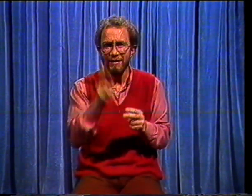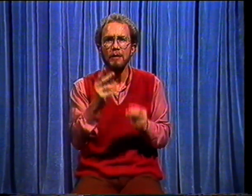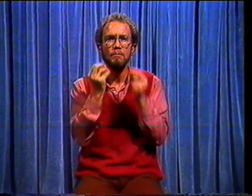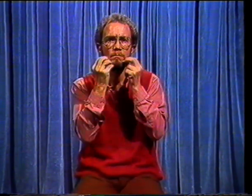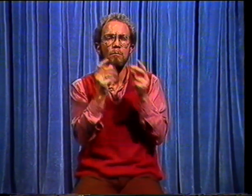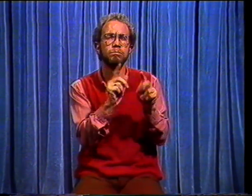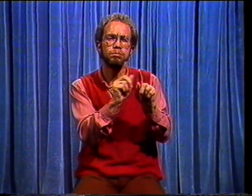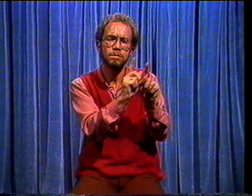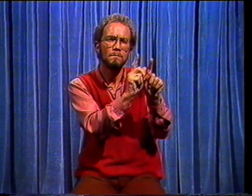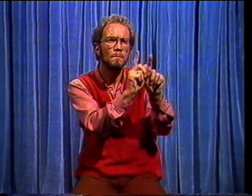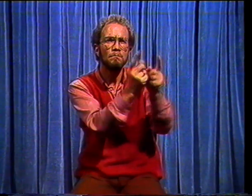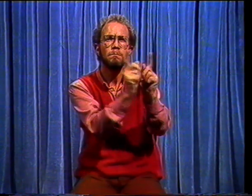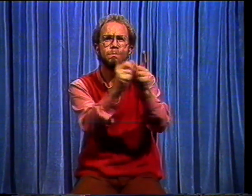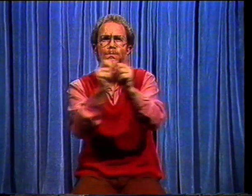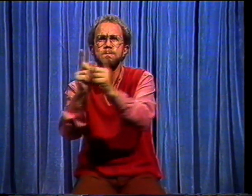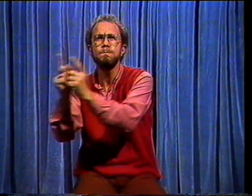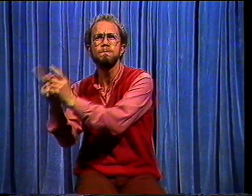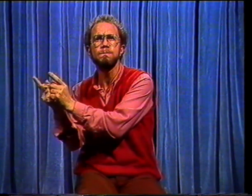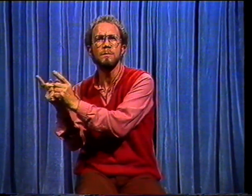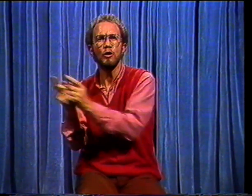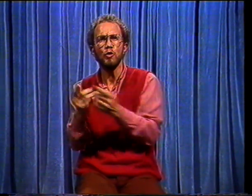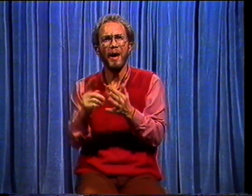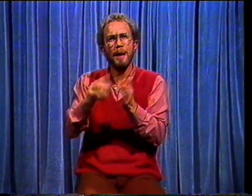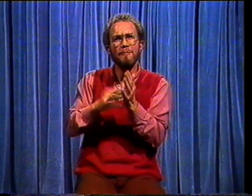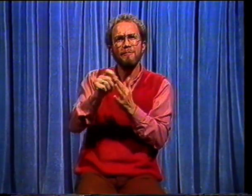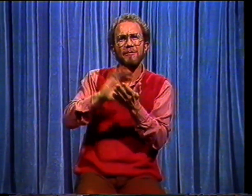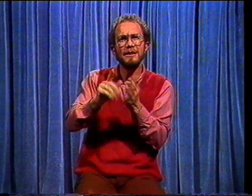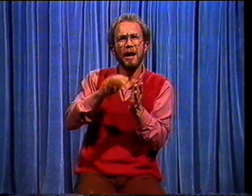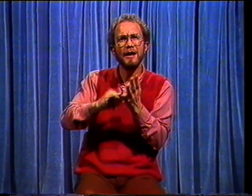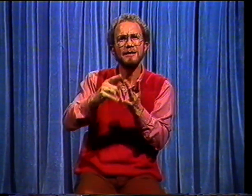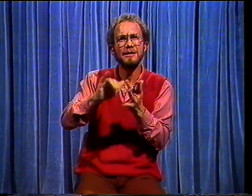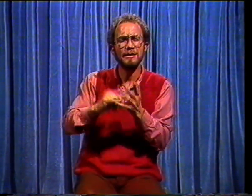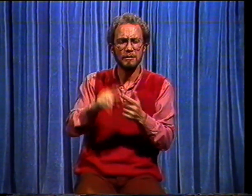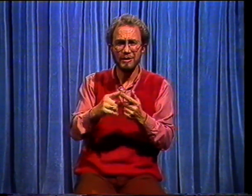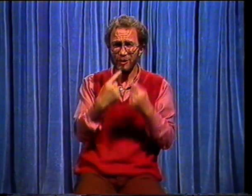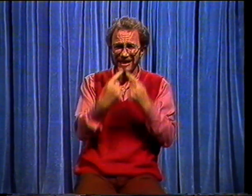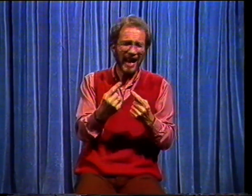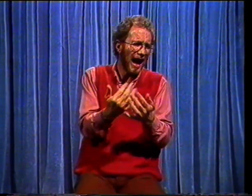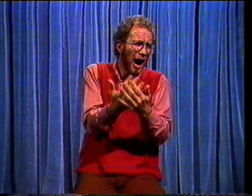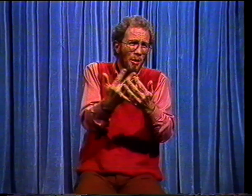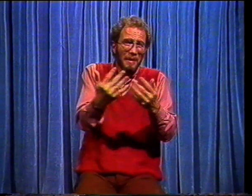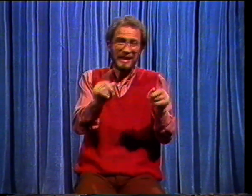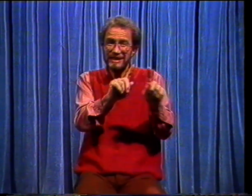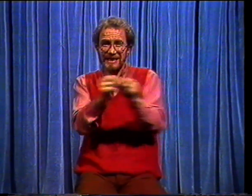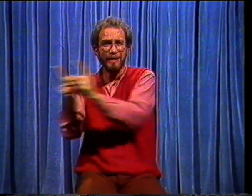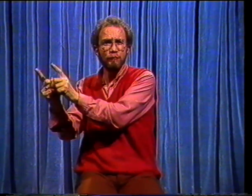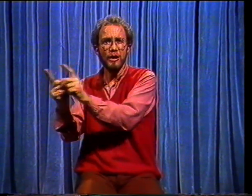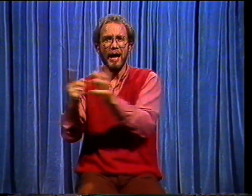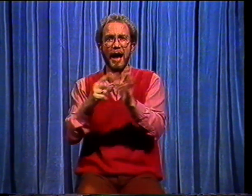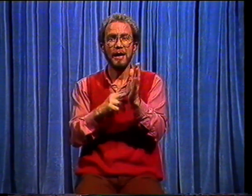animals, again there's the puffed cheeks, to emphasize how many animals there were in the